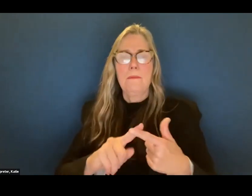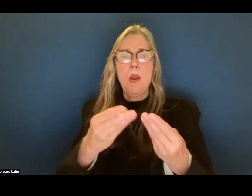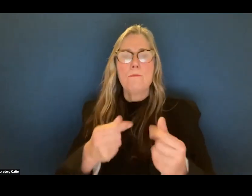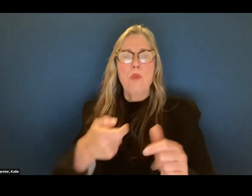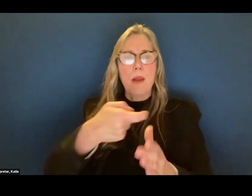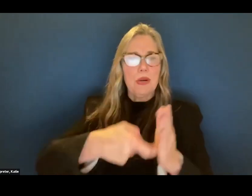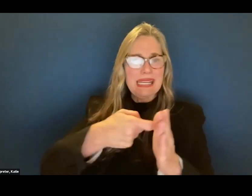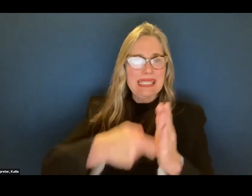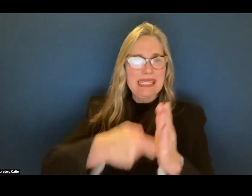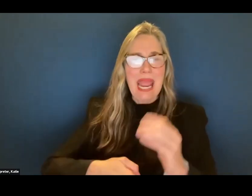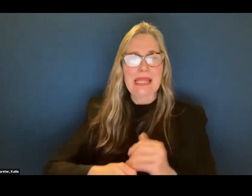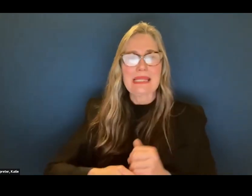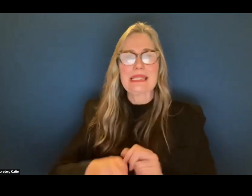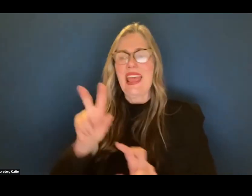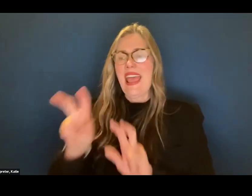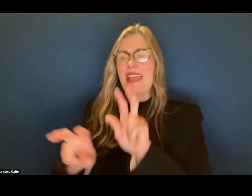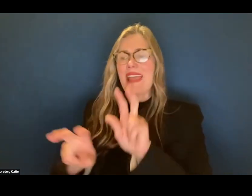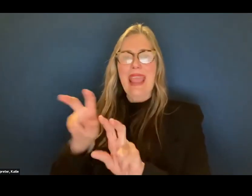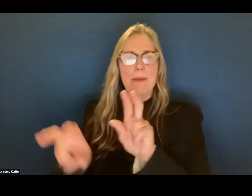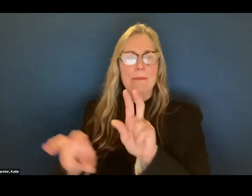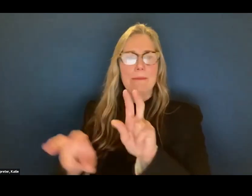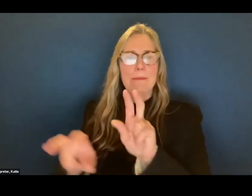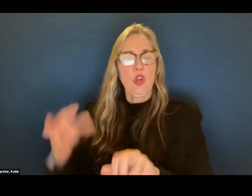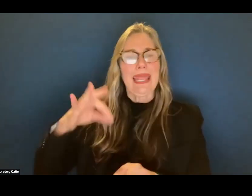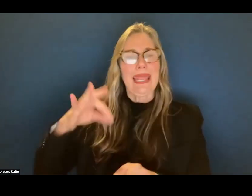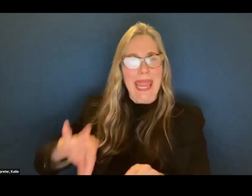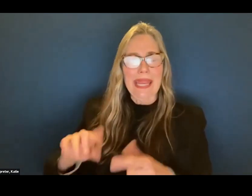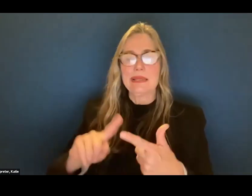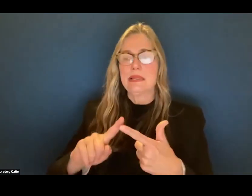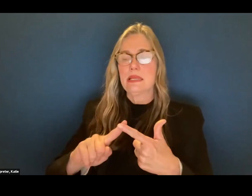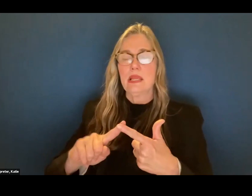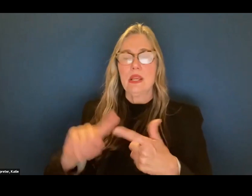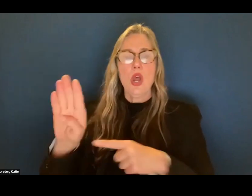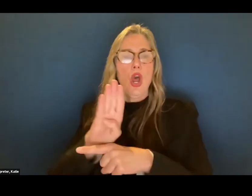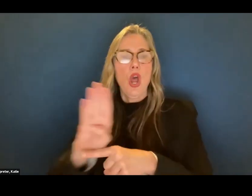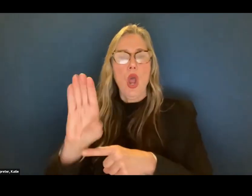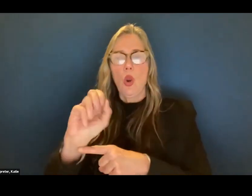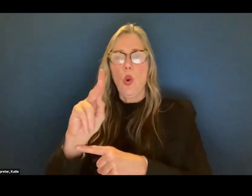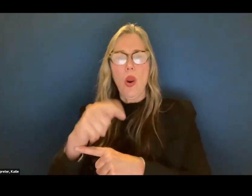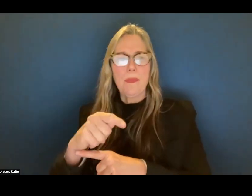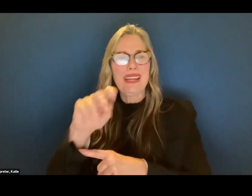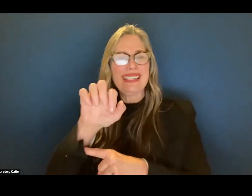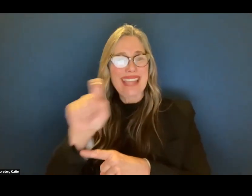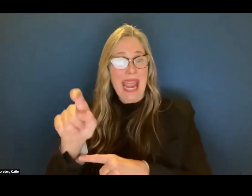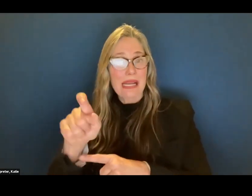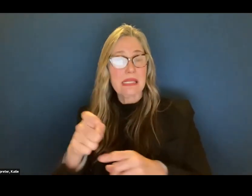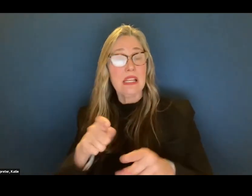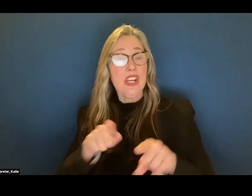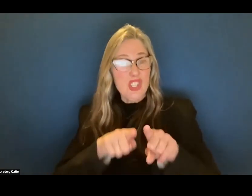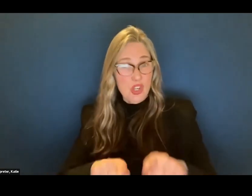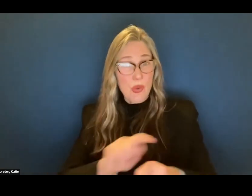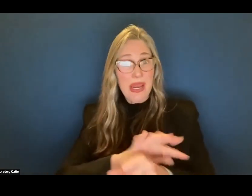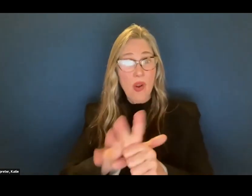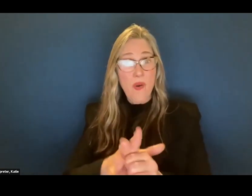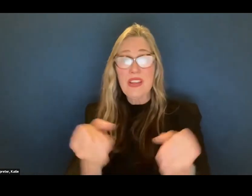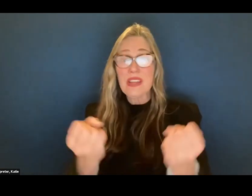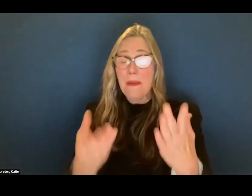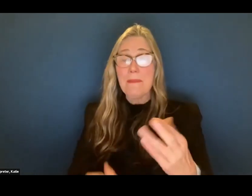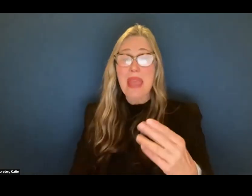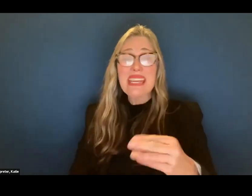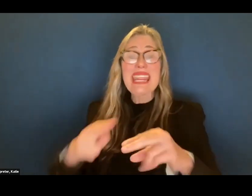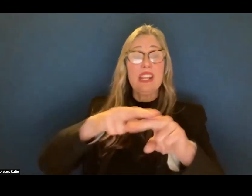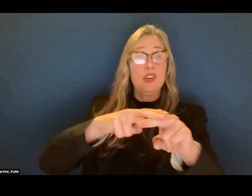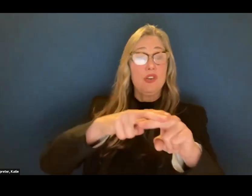gains, corporate taxes. And so a lot of those actually increased due to COVID because we had